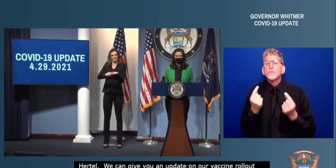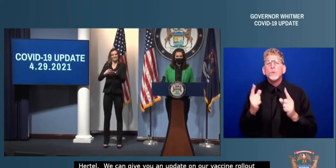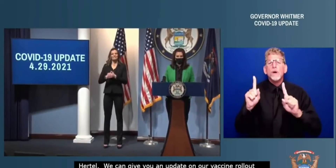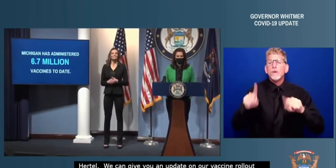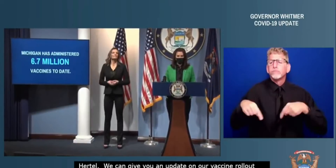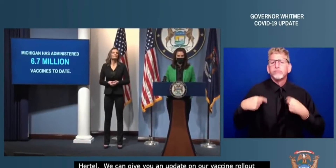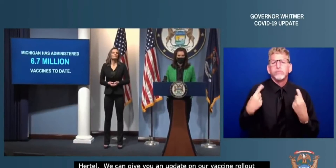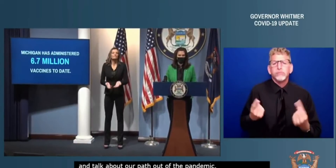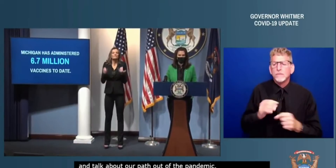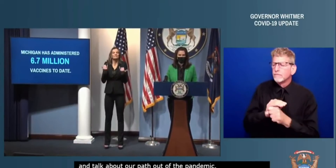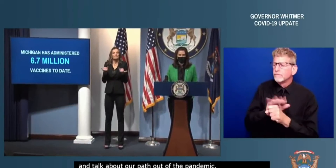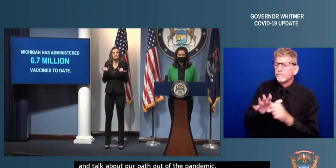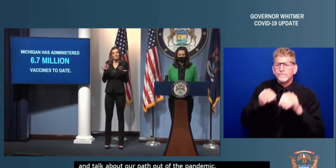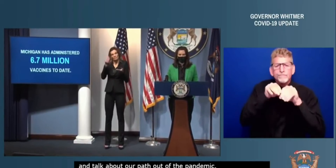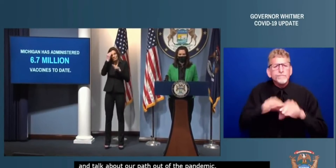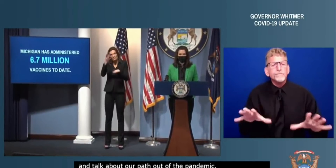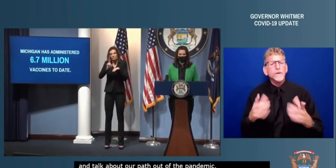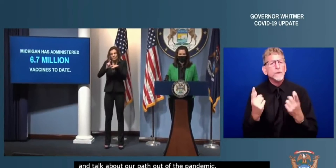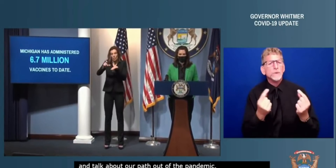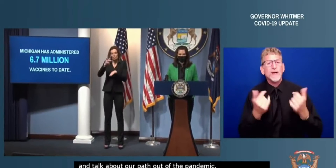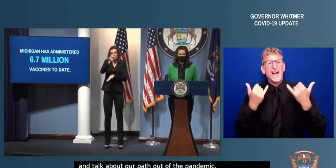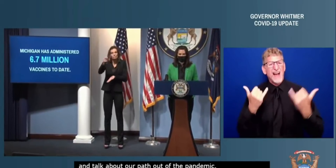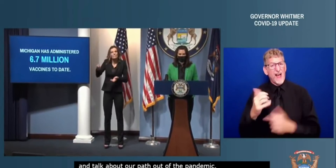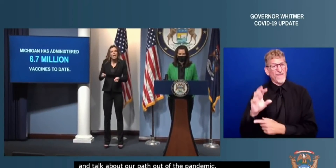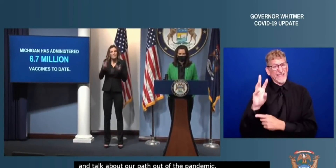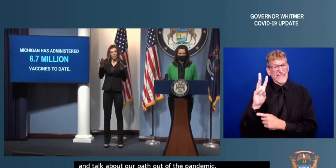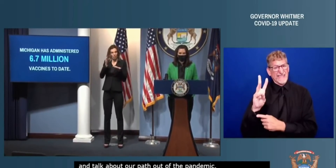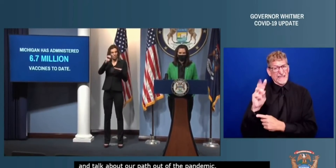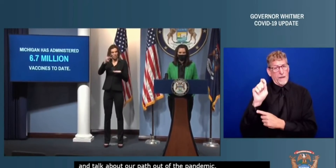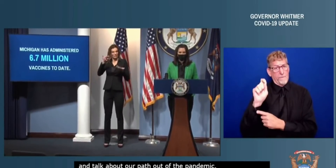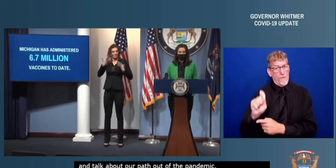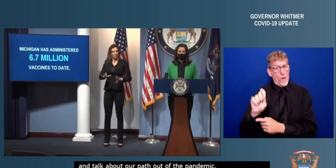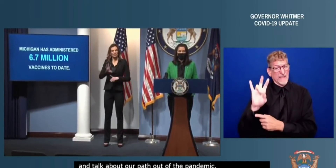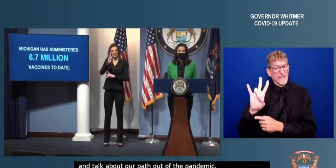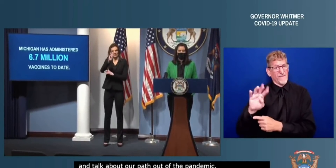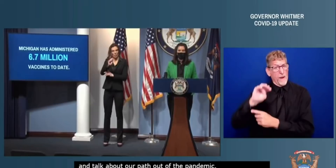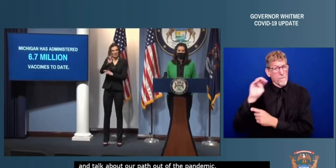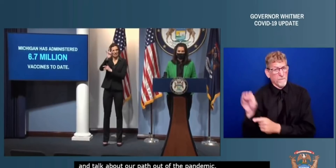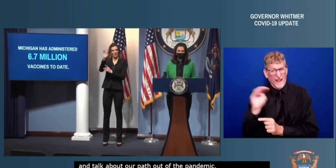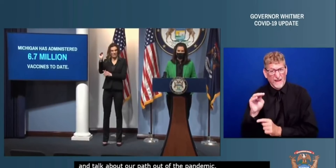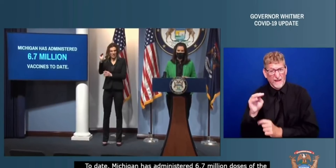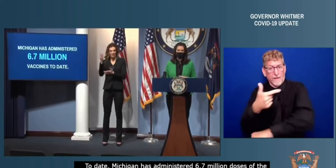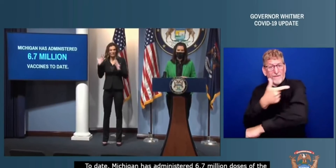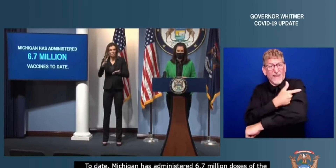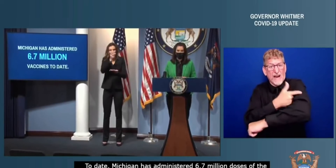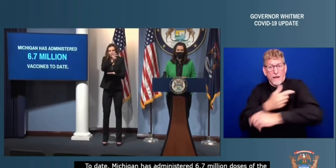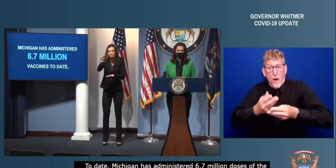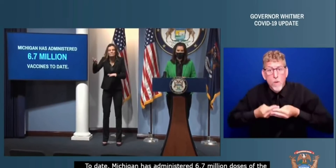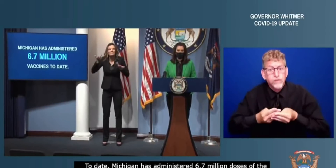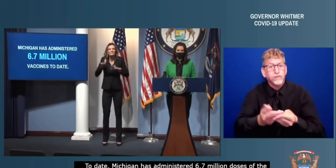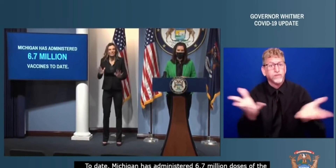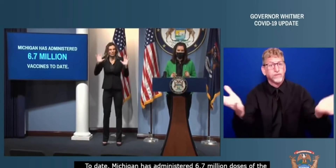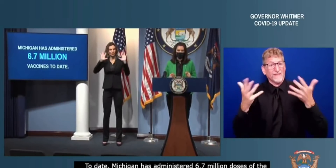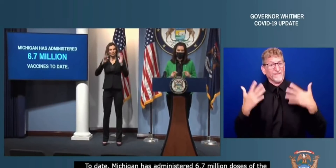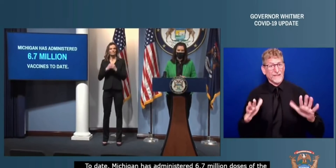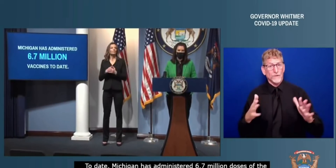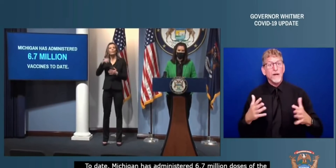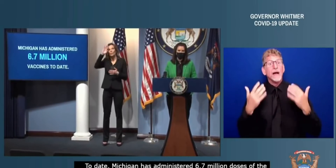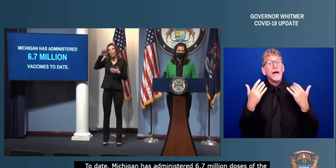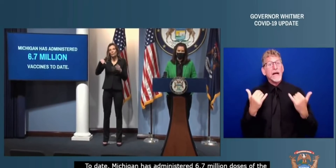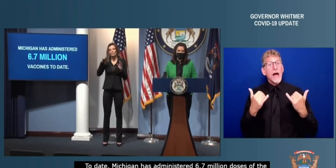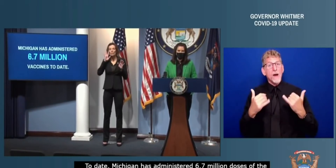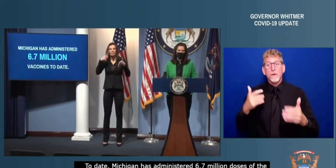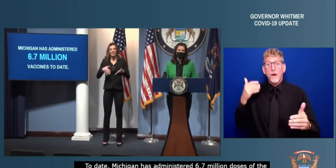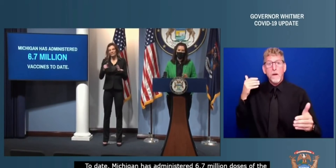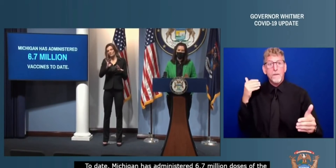6.7 million doses of the safe, effective COVID-19 vaccines. We will likely hit 7 million this